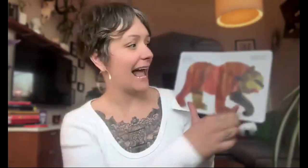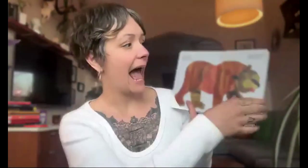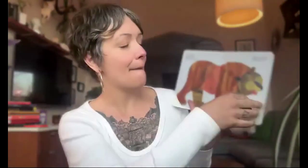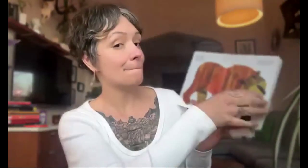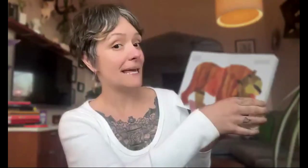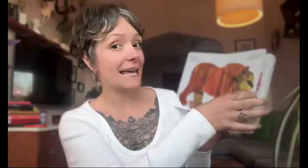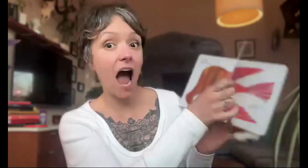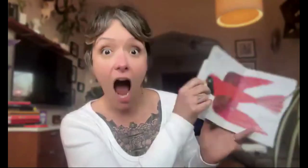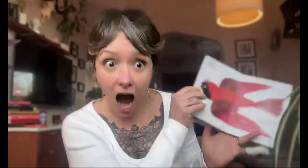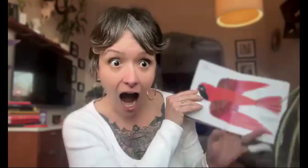looking at me.